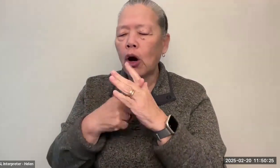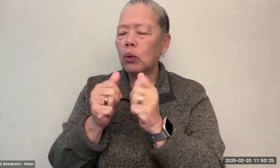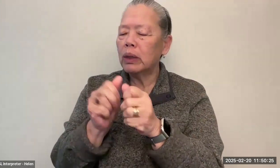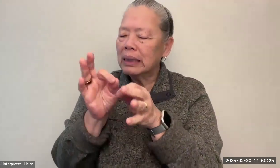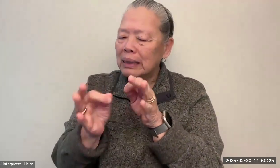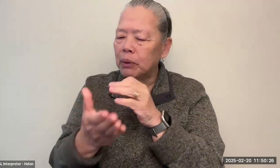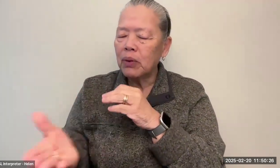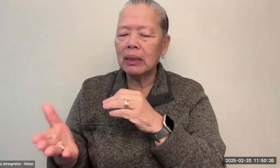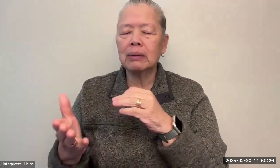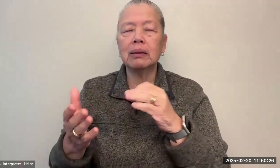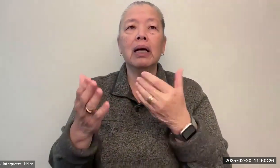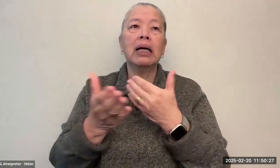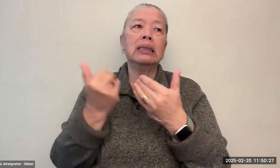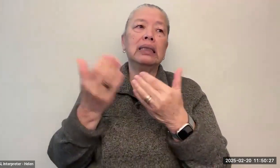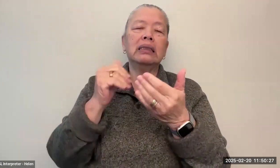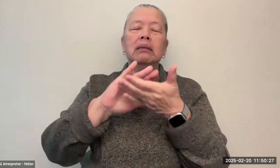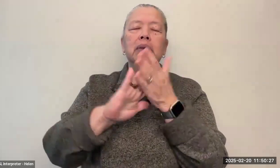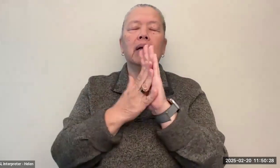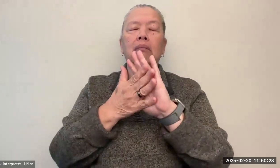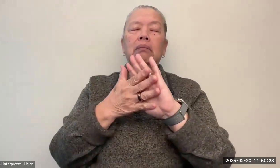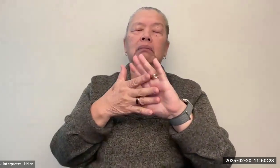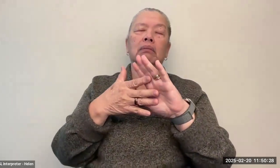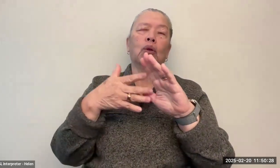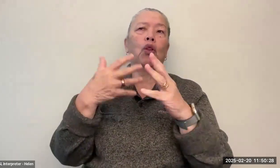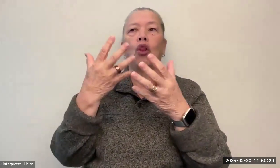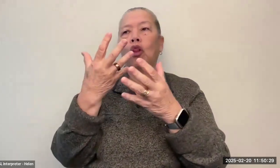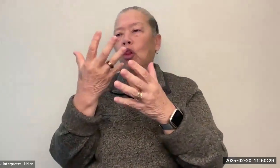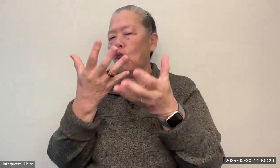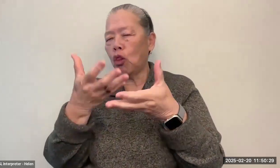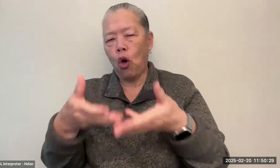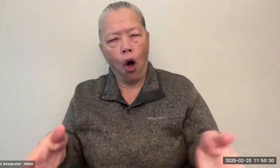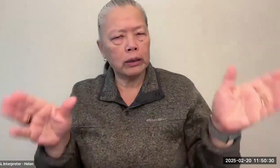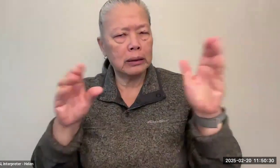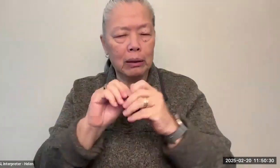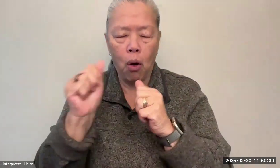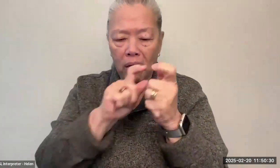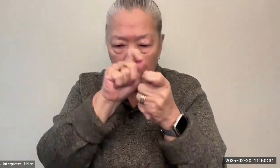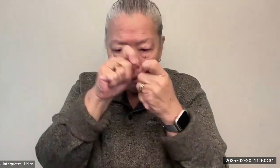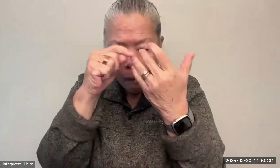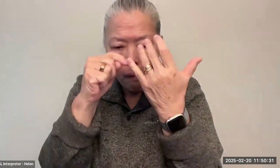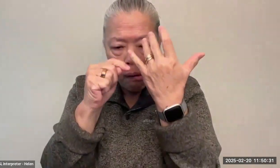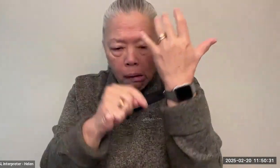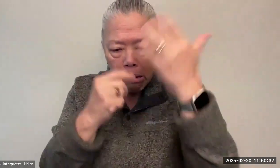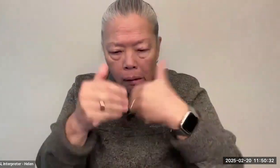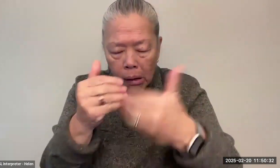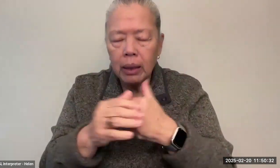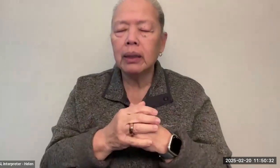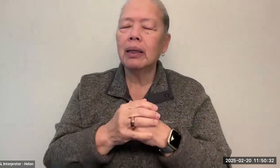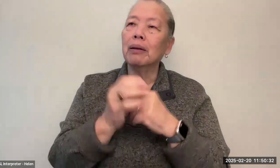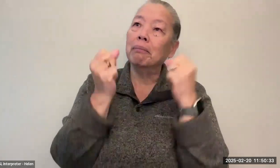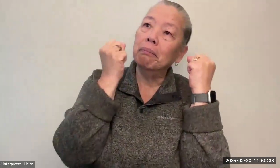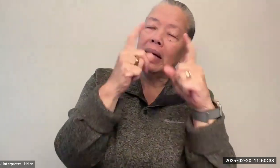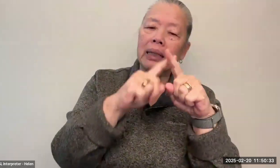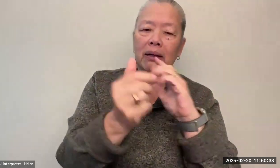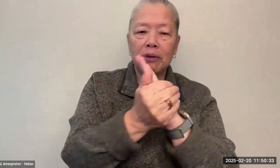get lost in the details of regionalization. This vote is on a series of amendments, and there's a lot in it that can